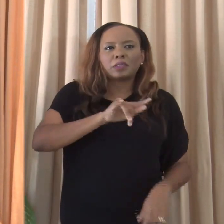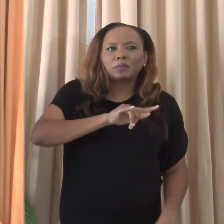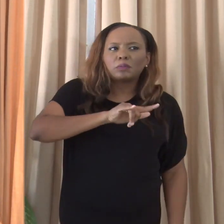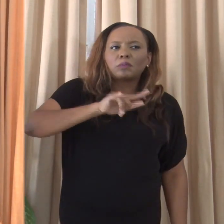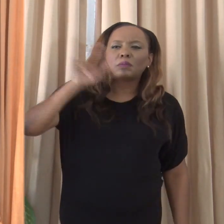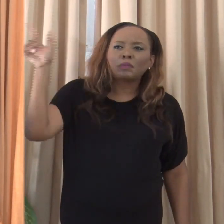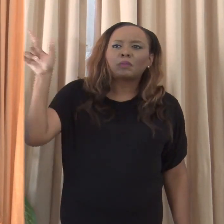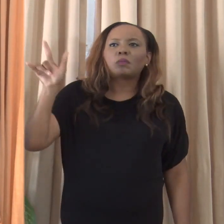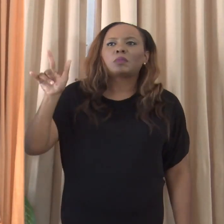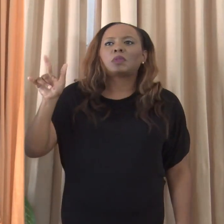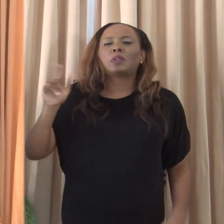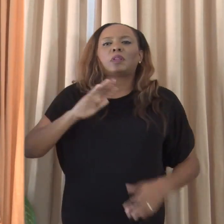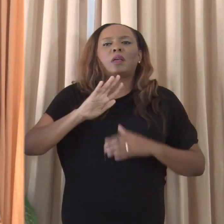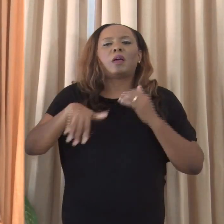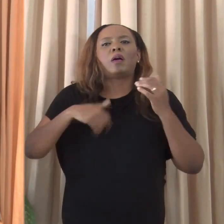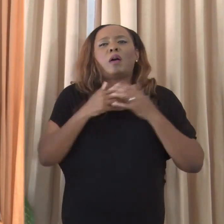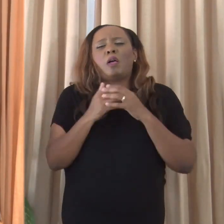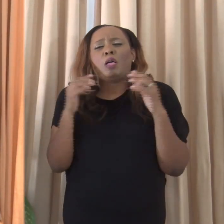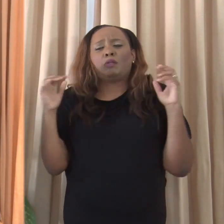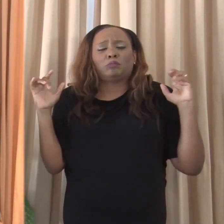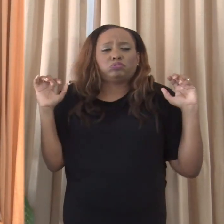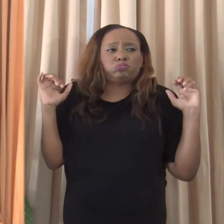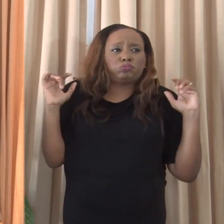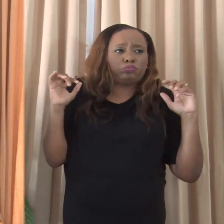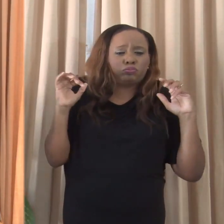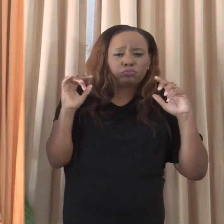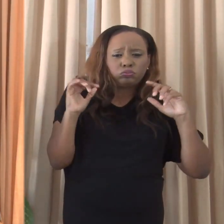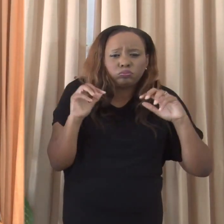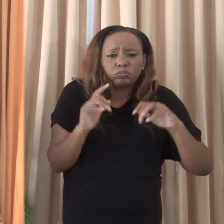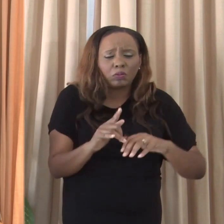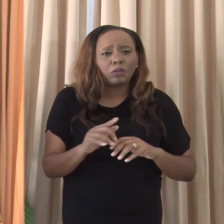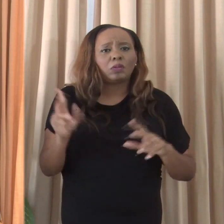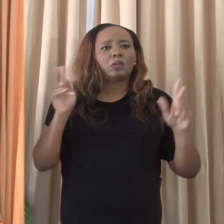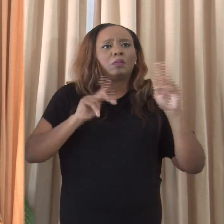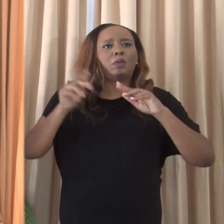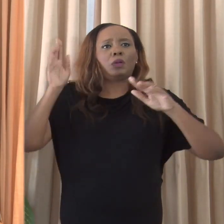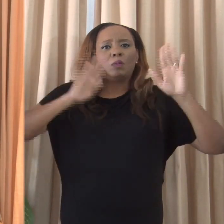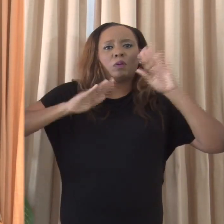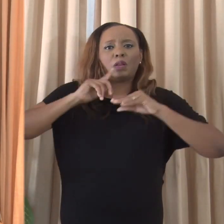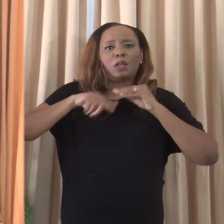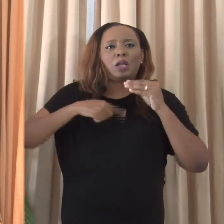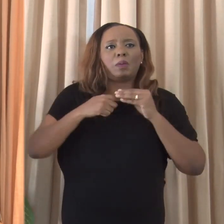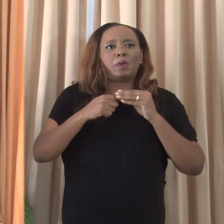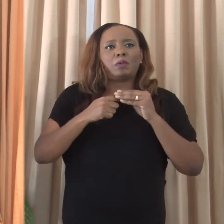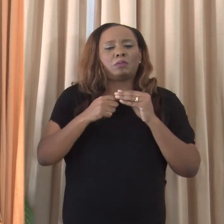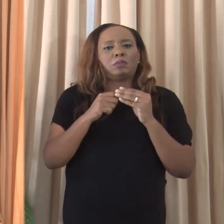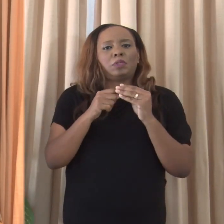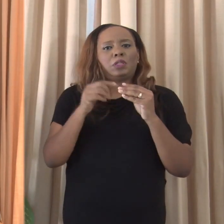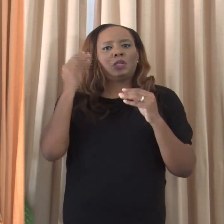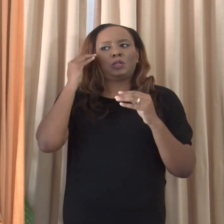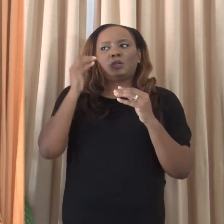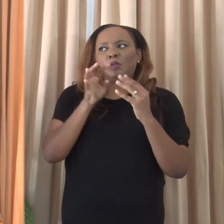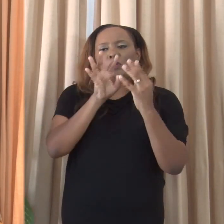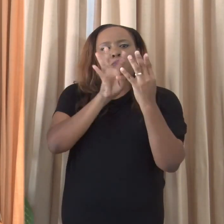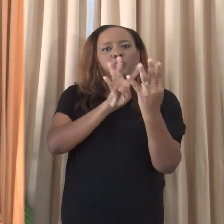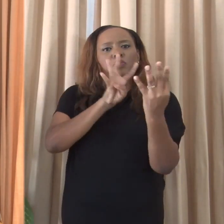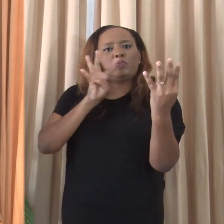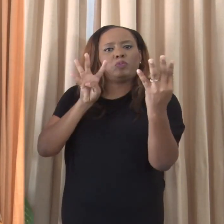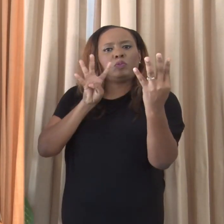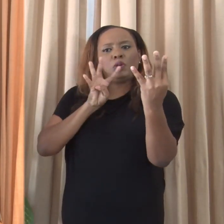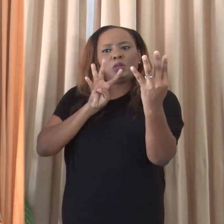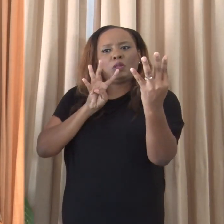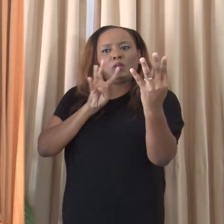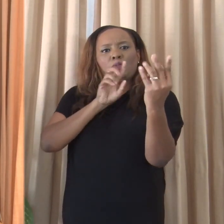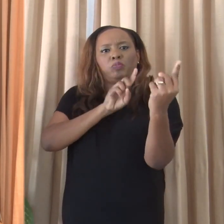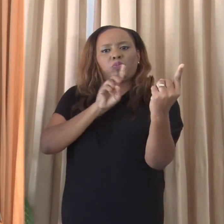course they were all congregated. That raises some concerns about we are supposed to be practicing social distancing. Has the airport put